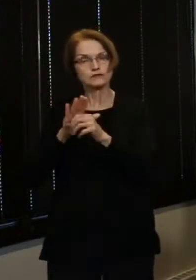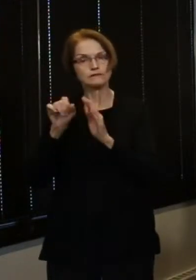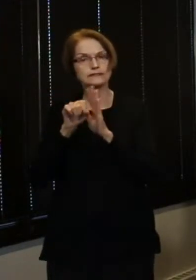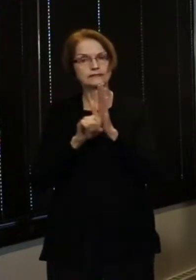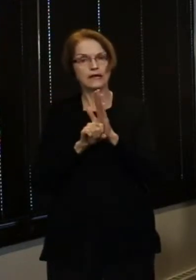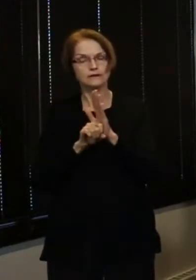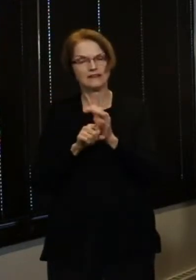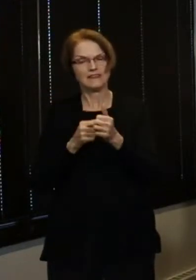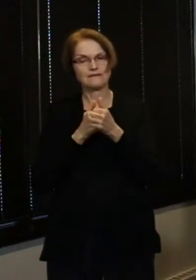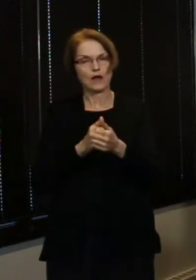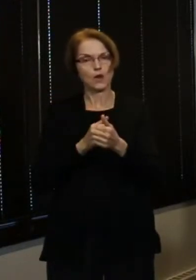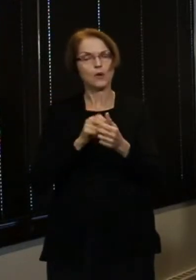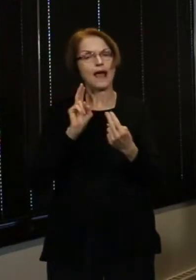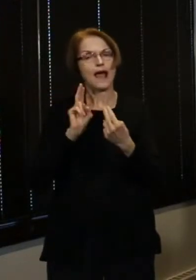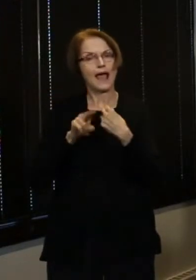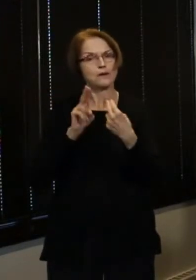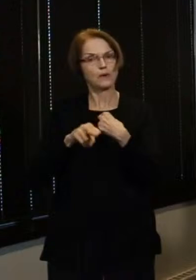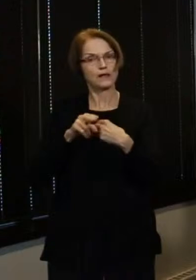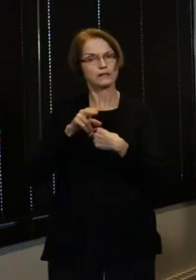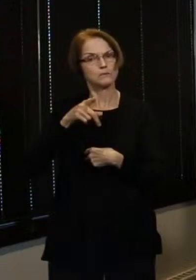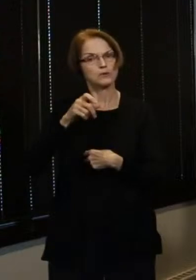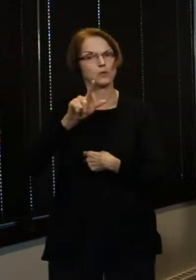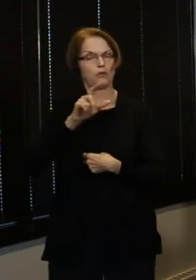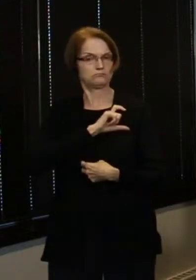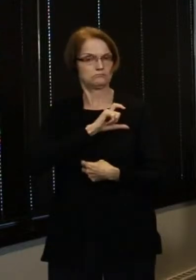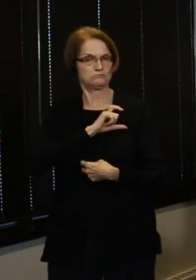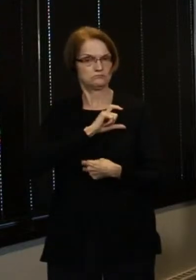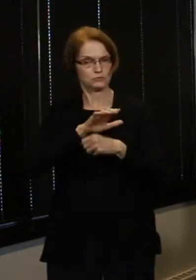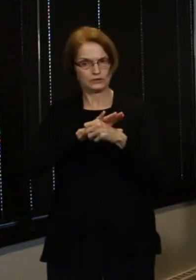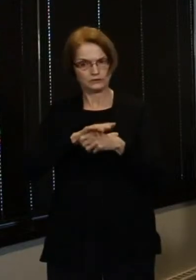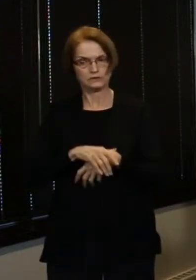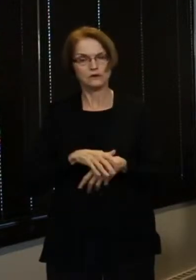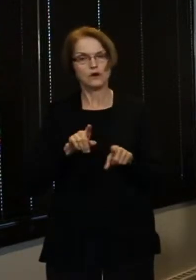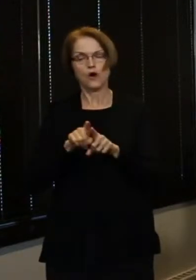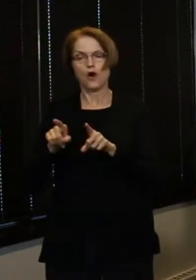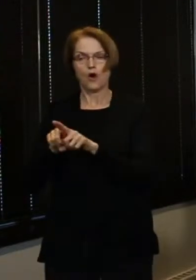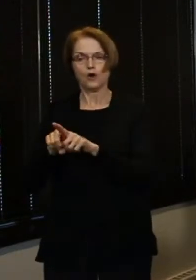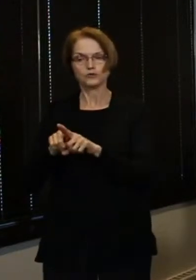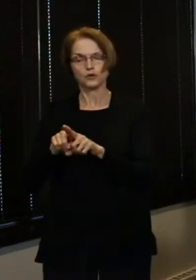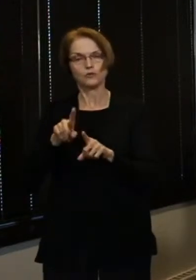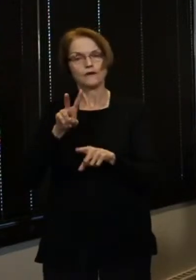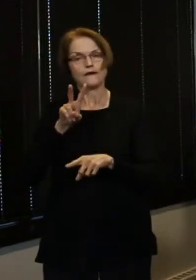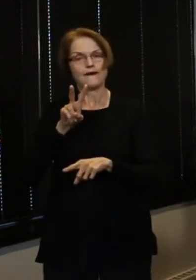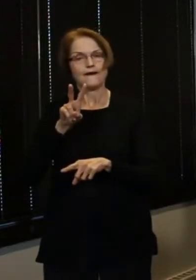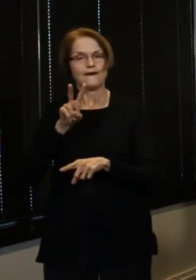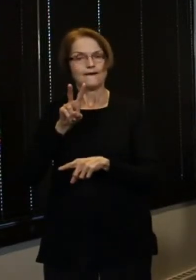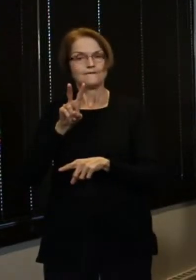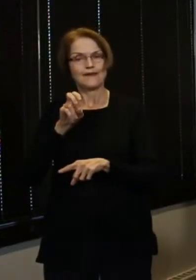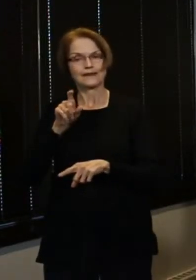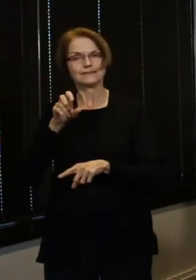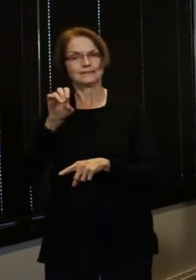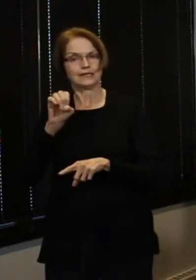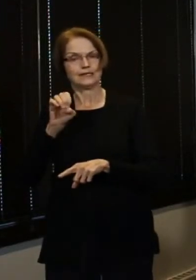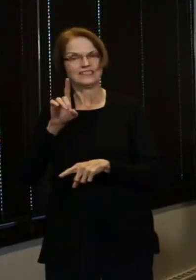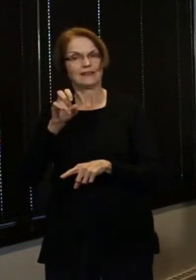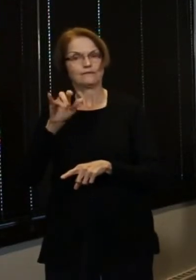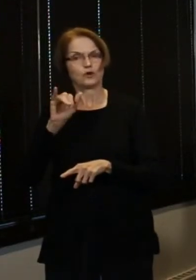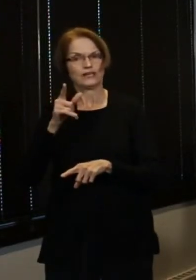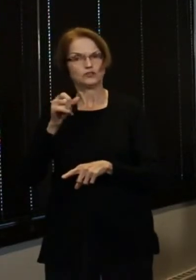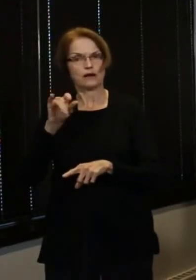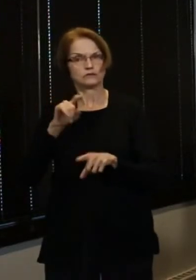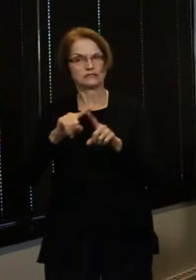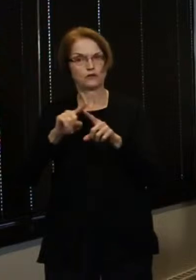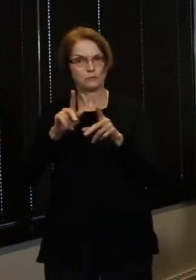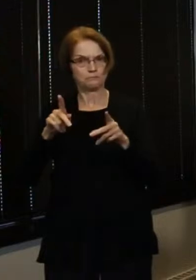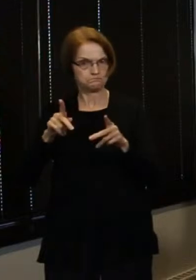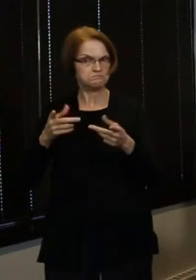regions and among different types of vaccinators, which are called vaccine delivery channels. St. Louis is in Region C,